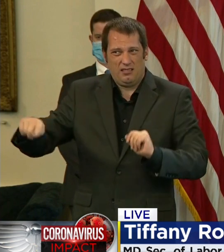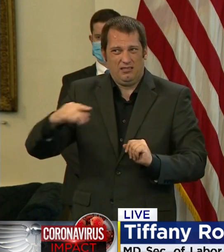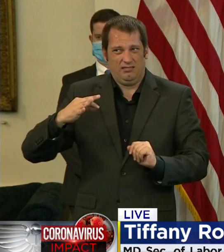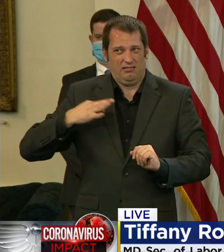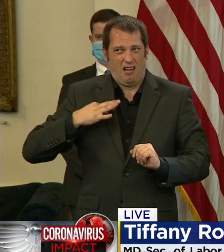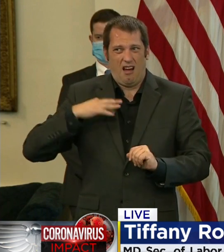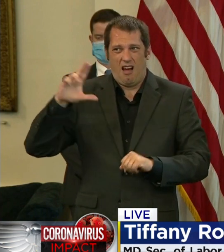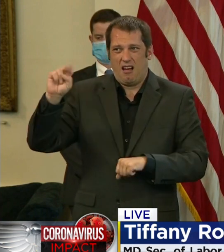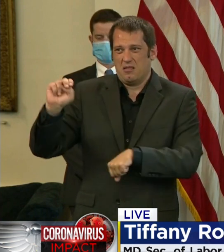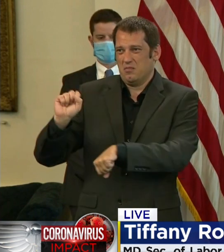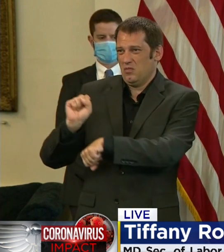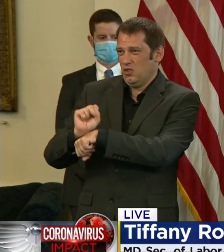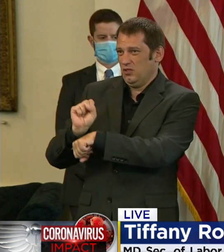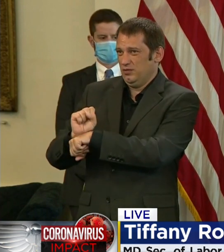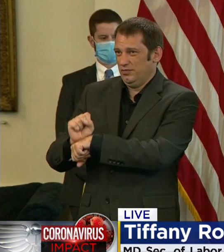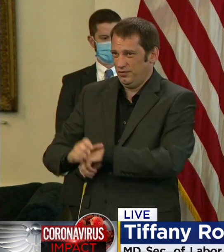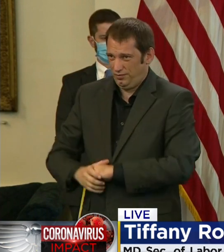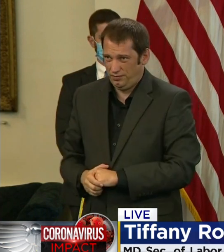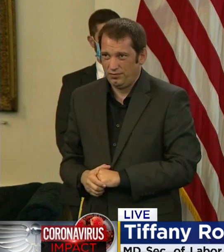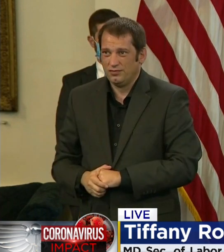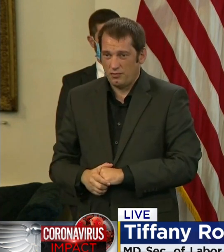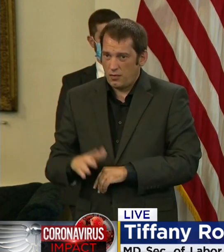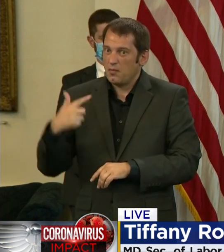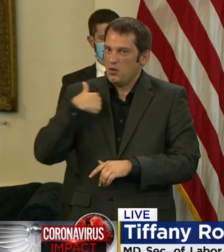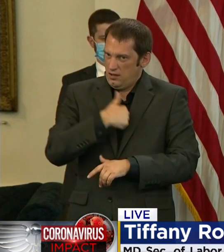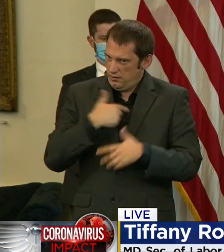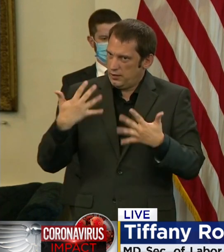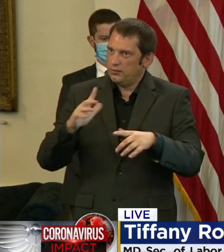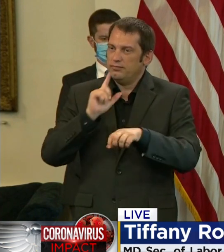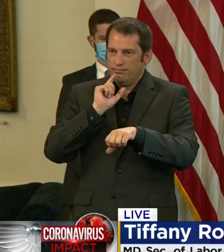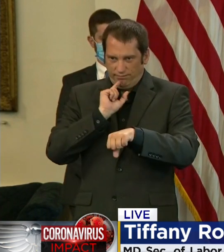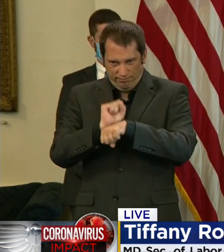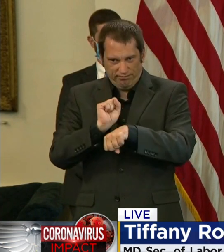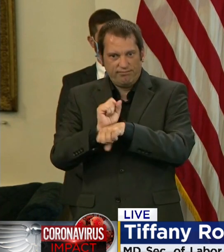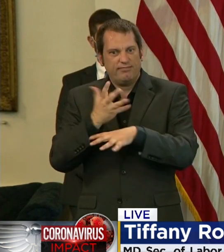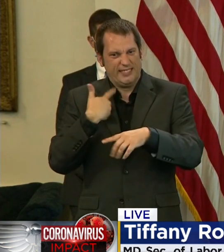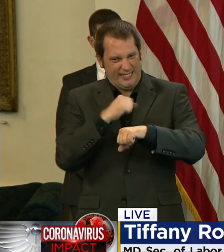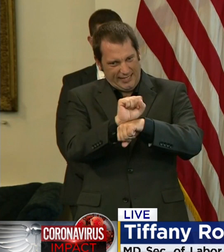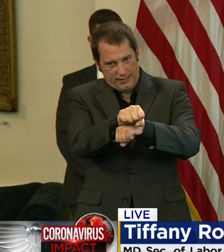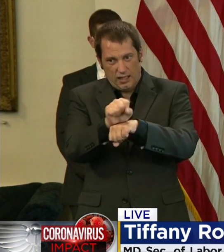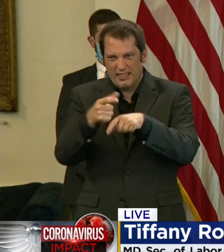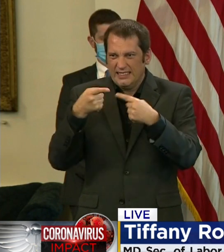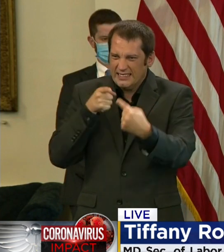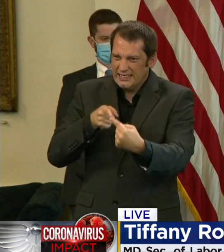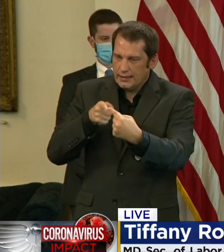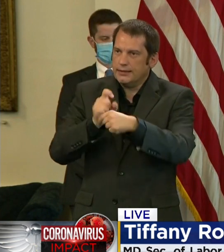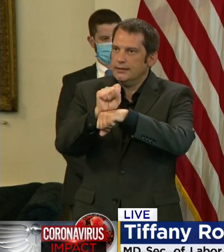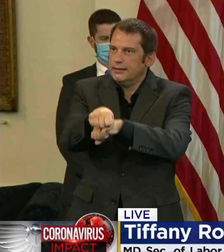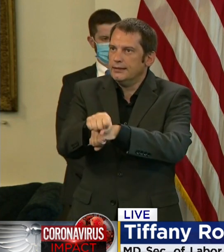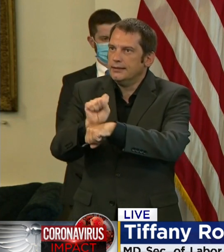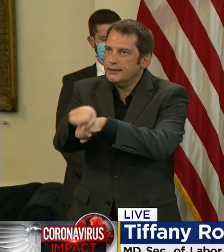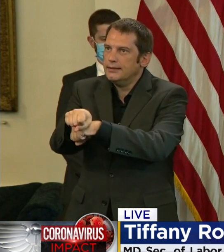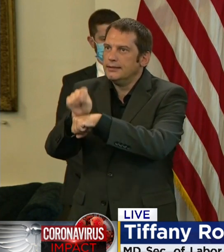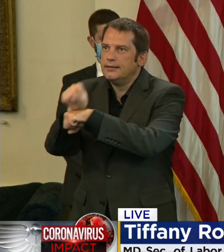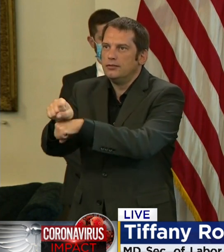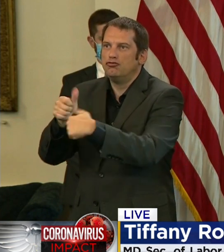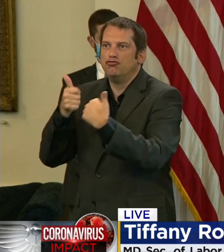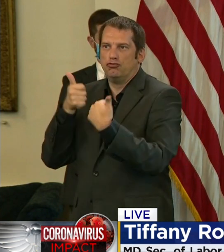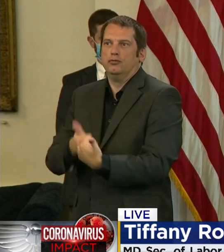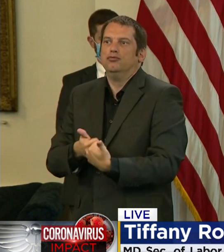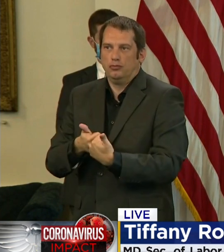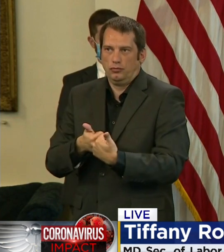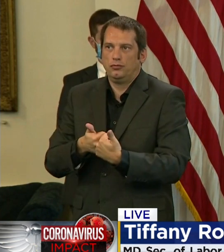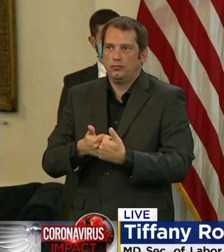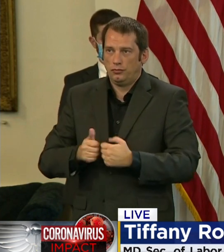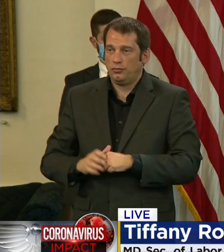significant progress in the processing and payment of claims, paying over $4.3 billion in benefits to claimants.